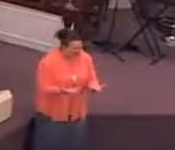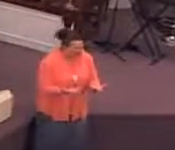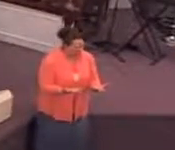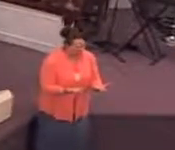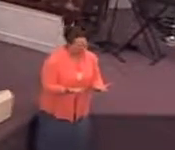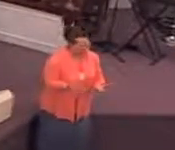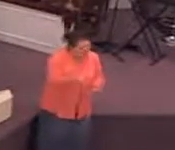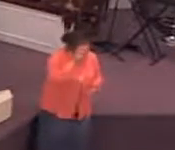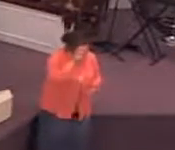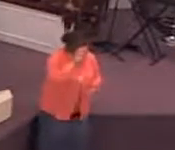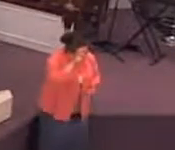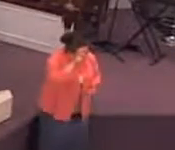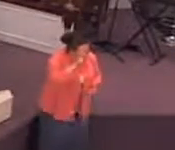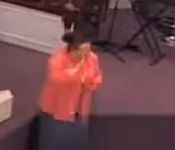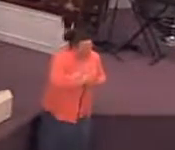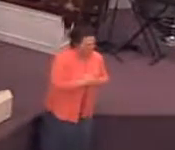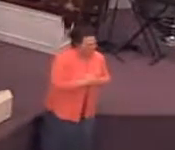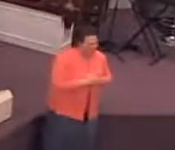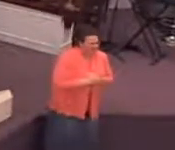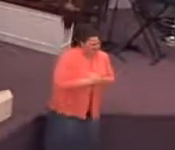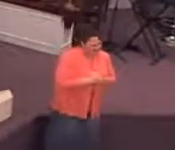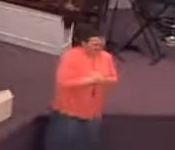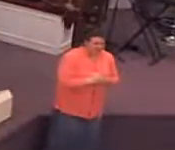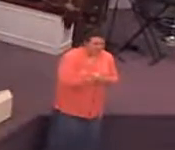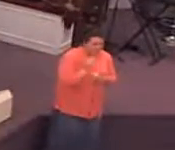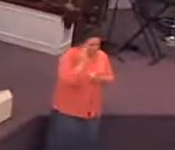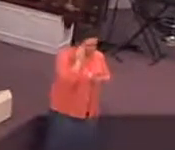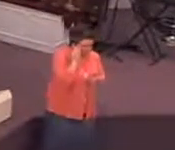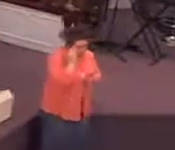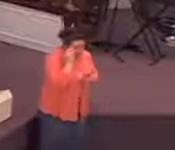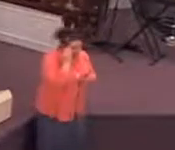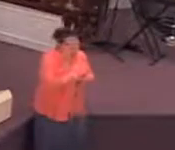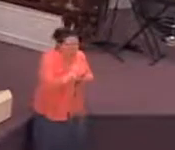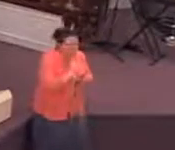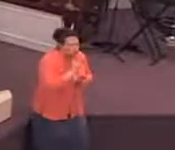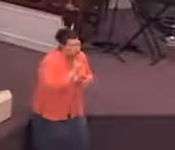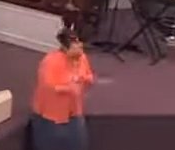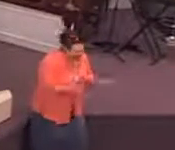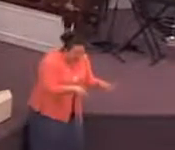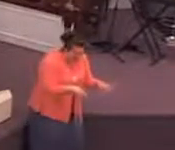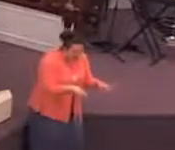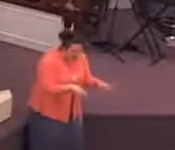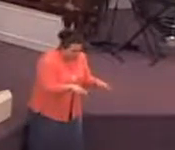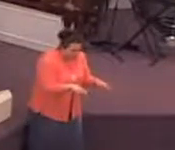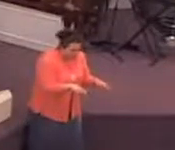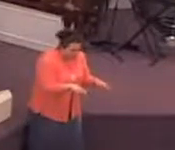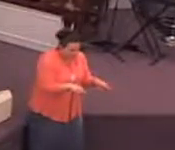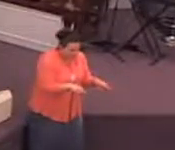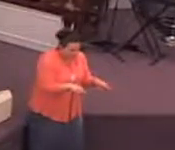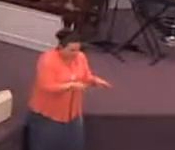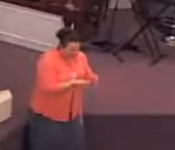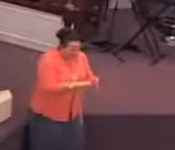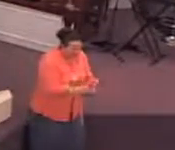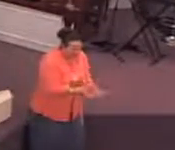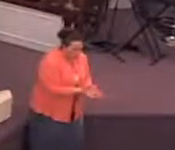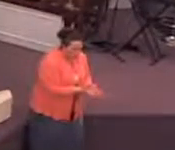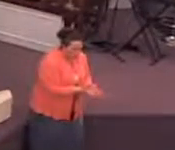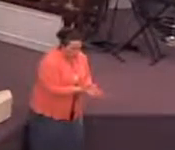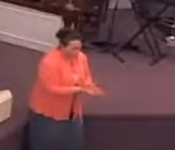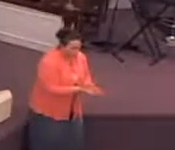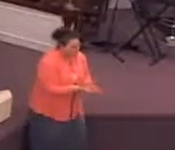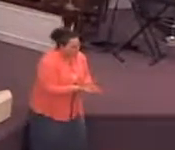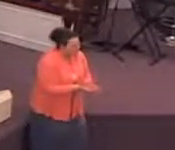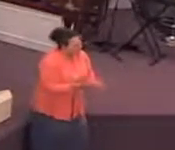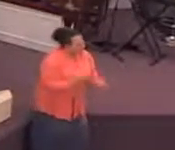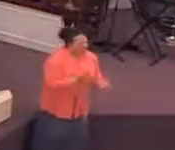I'm not going there tonight, but I'm just saying if we just really knew what was going on behind closed doors tonight, there would be something that would happen in